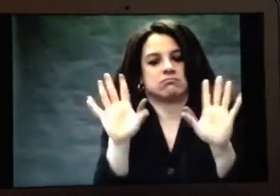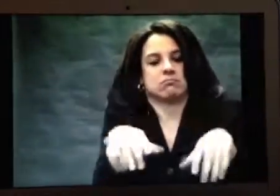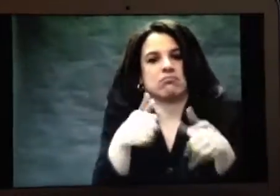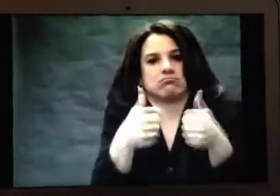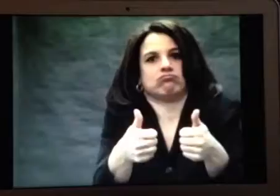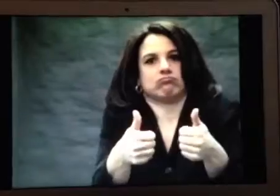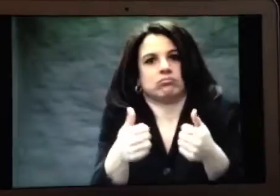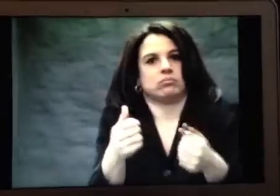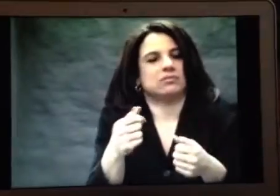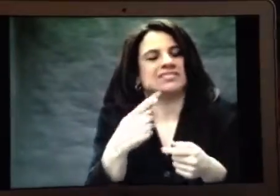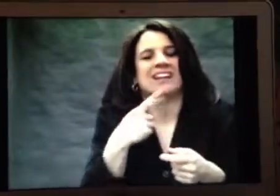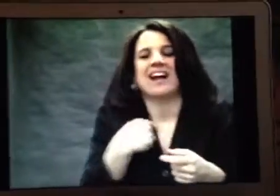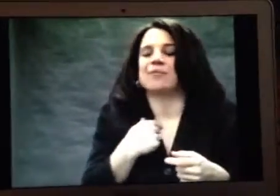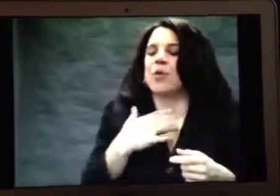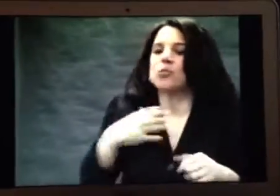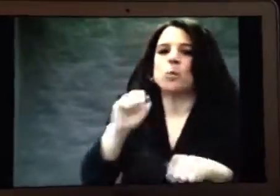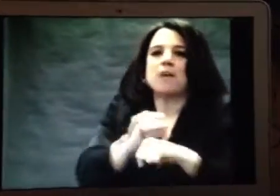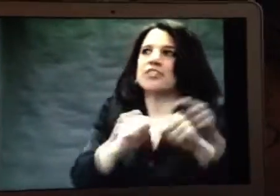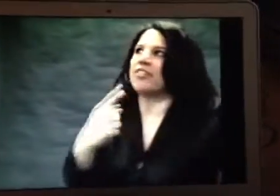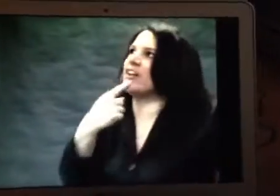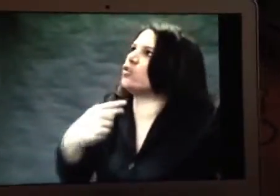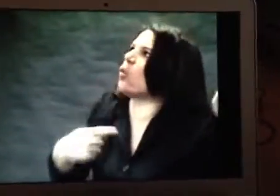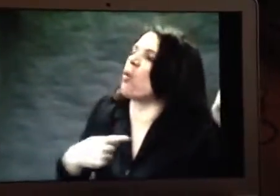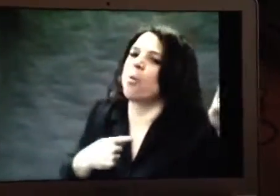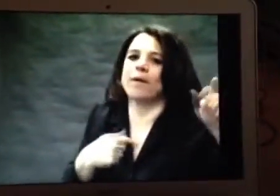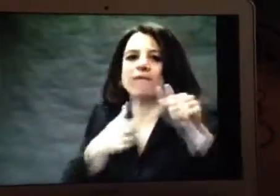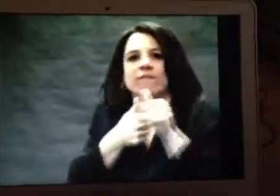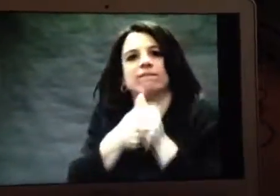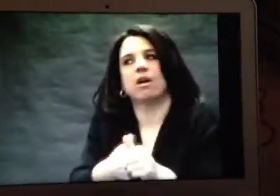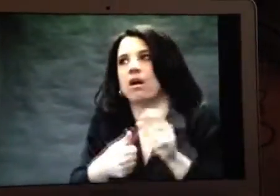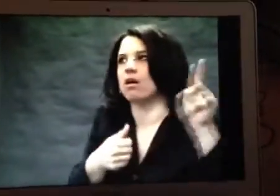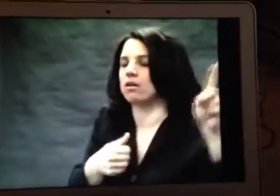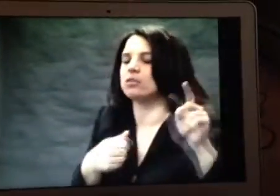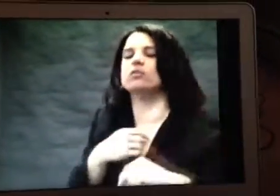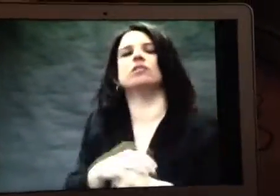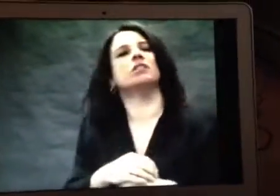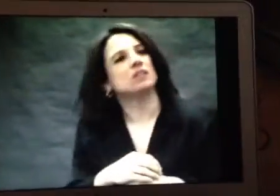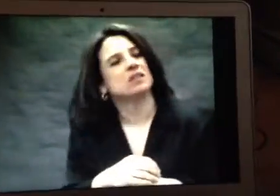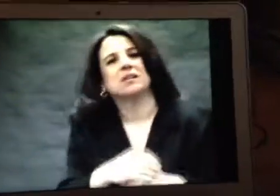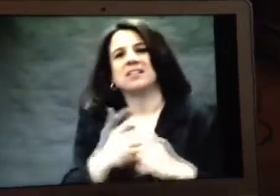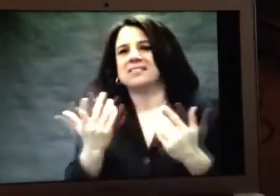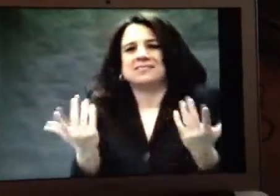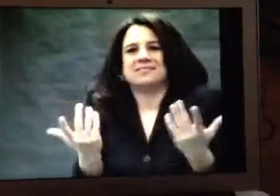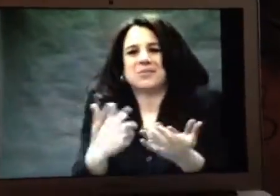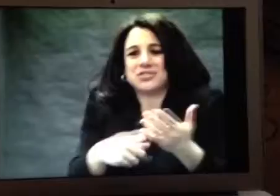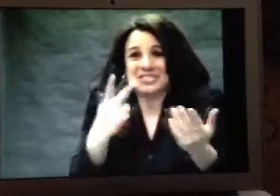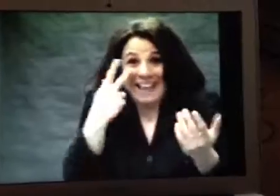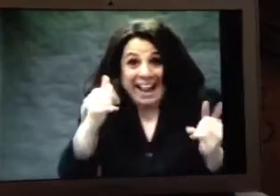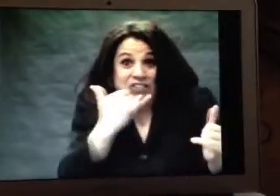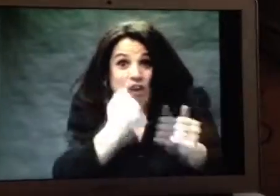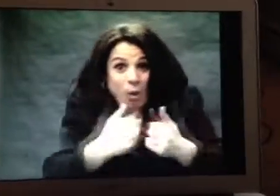you?" He was showing me where the elevator was, and I was like, "No, I don't need it. I'm fine. I don't know why he keeps following me."